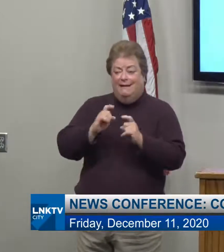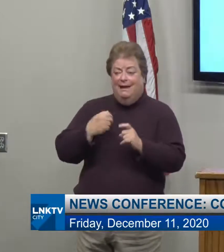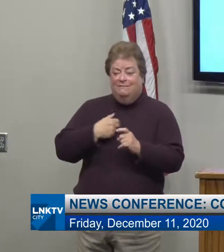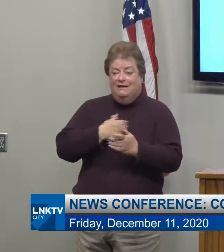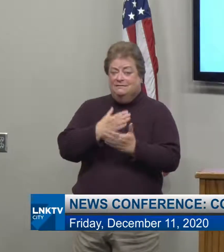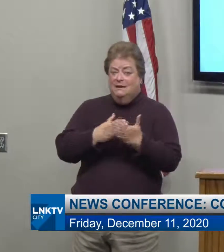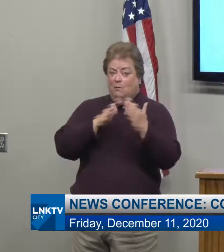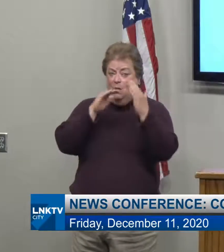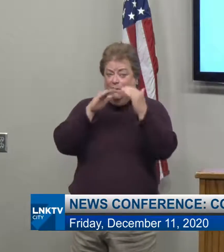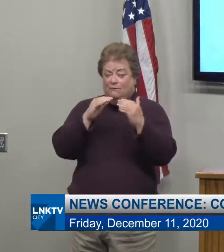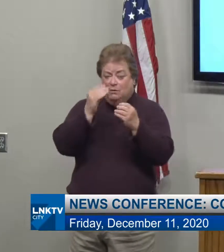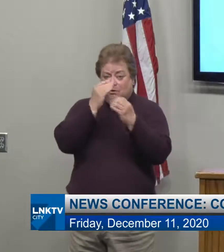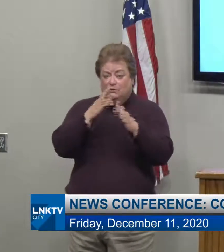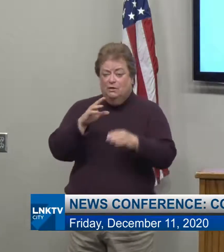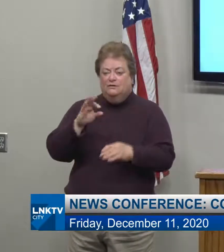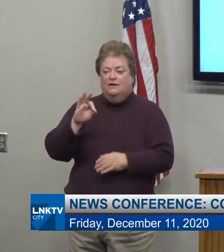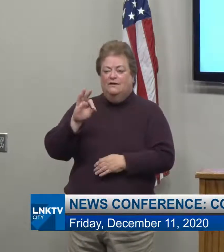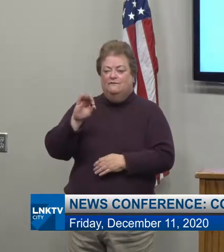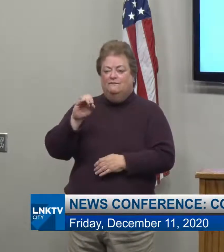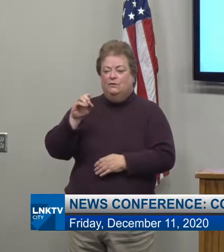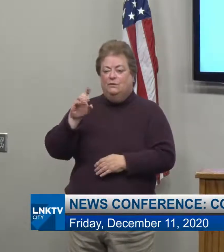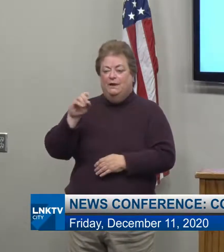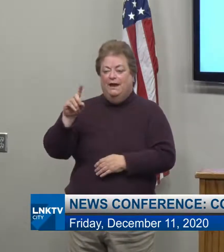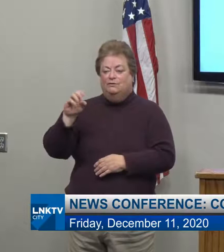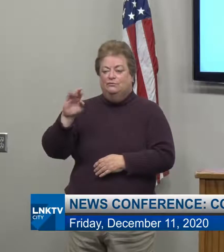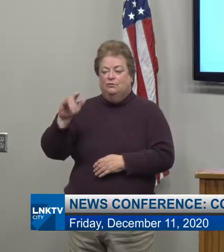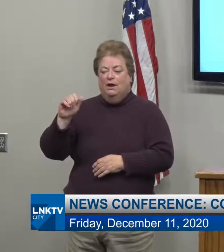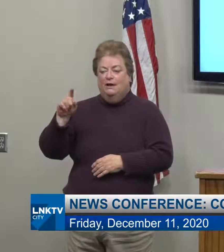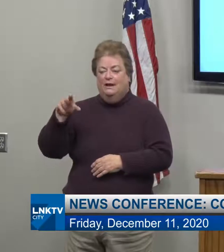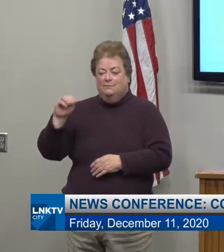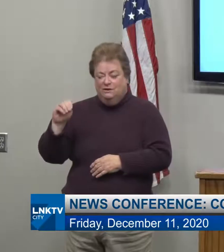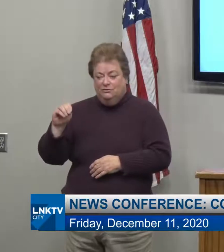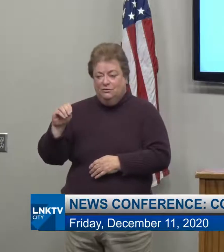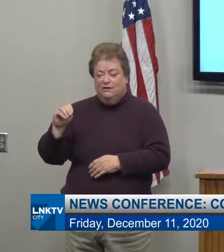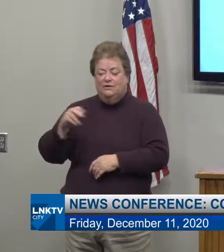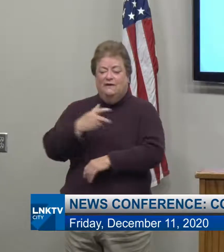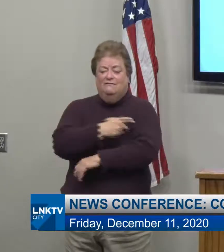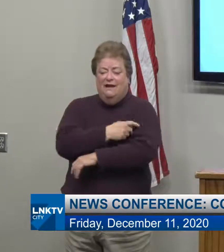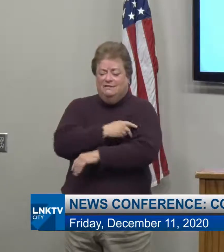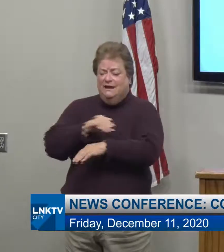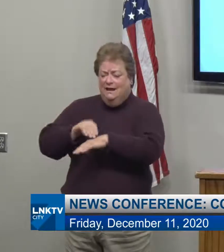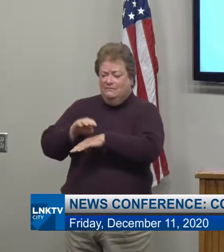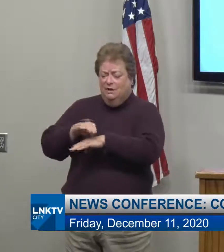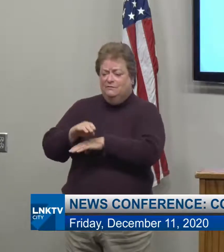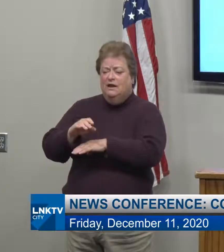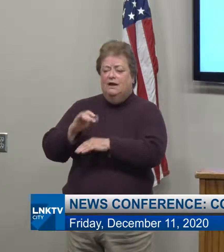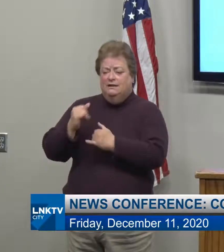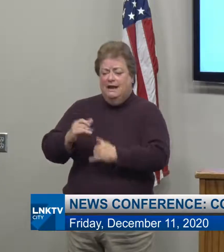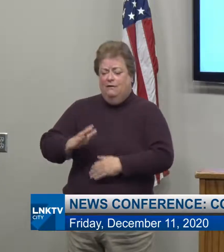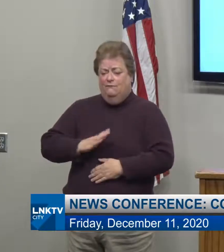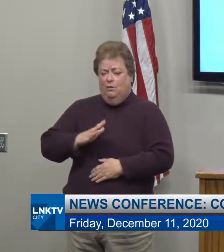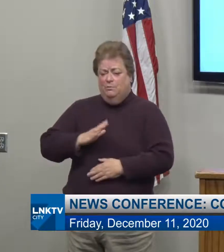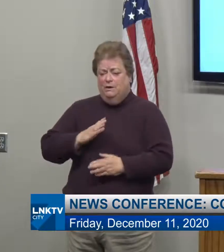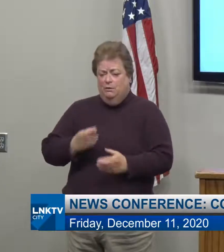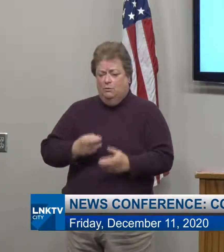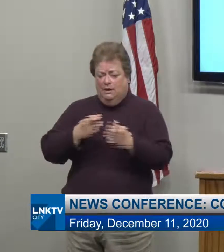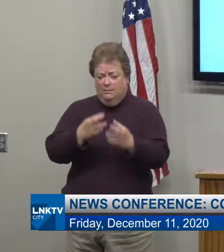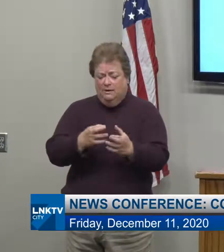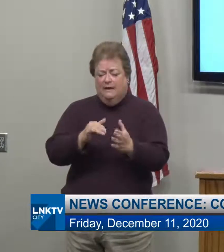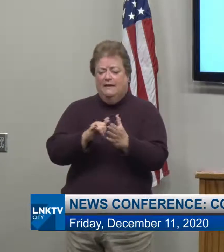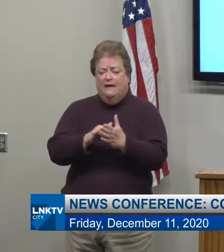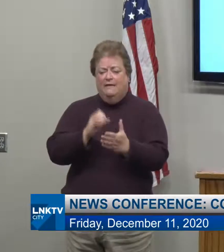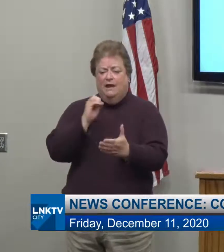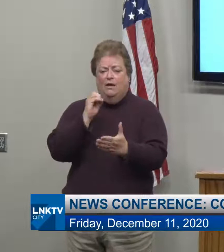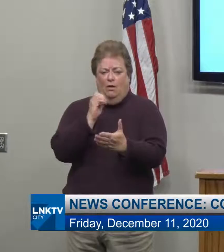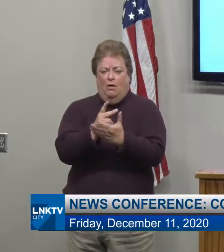home as the Food and Drug Administration's Vaccine Advisory Panel formally recommended that the FDA authorize the Pfizer